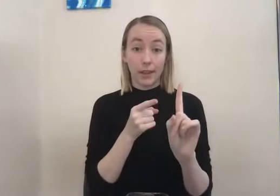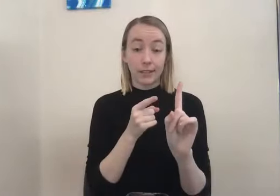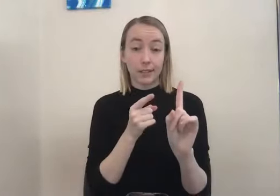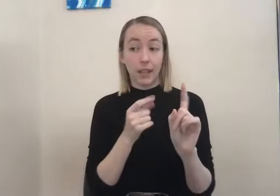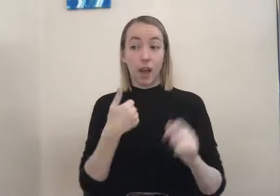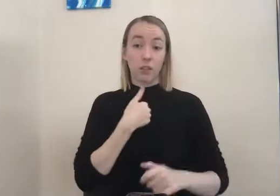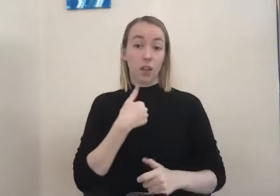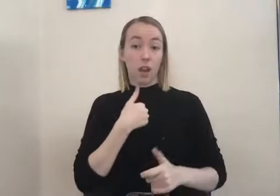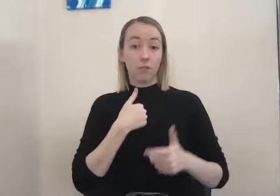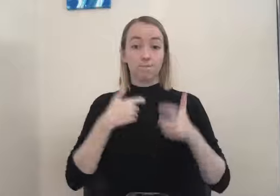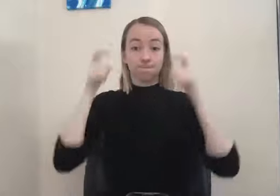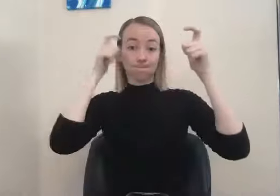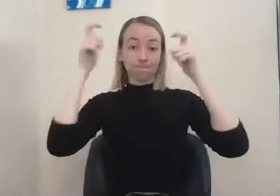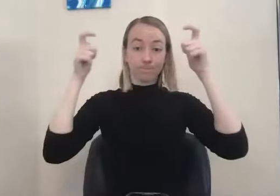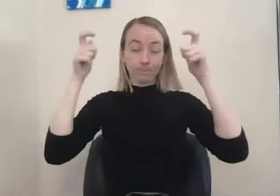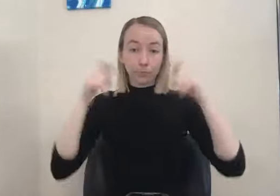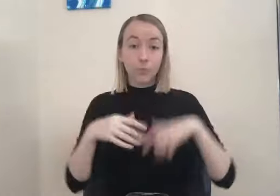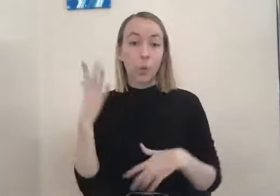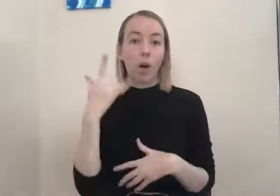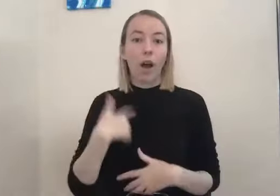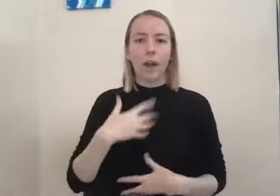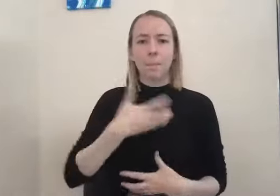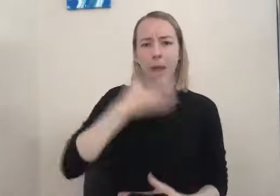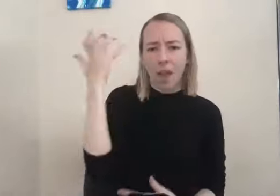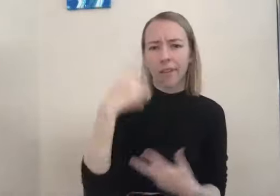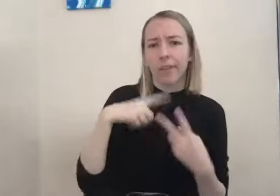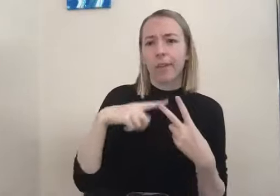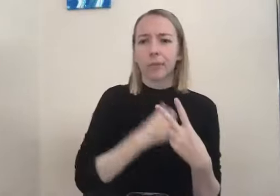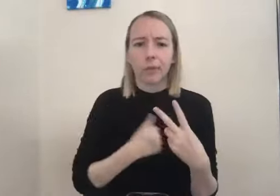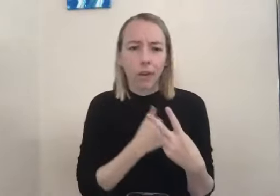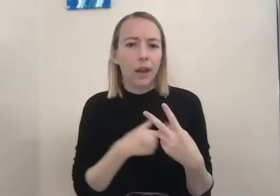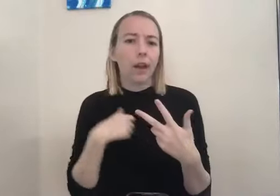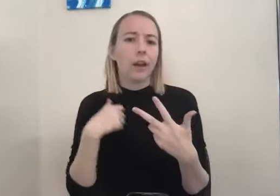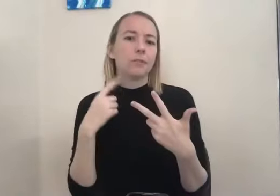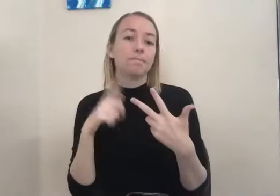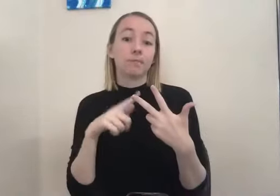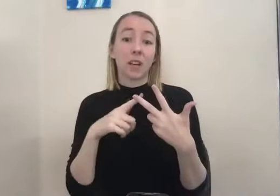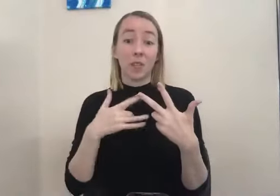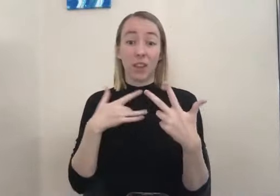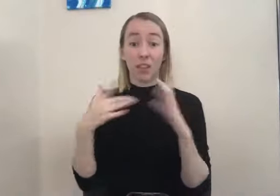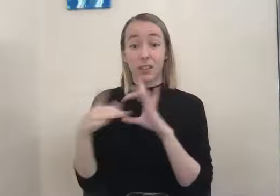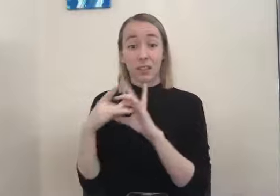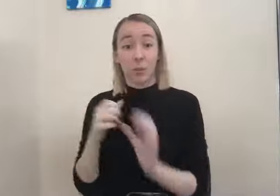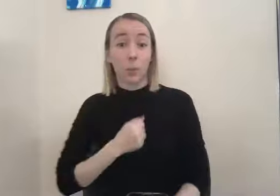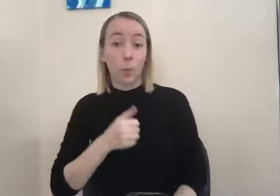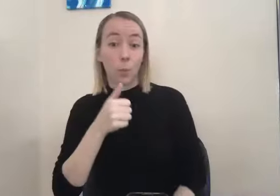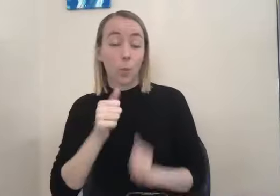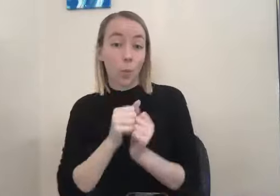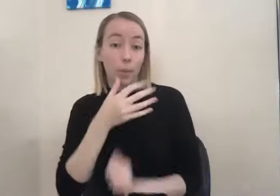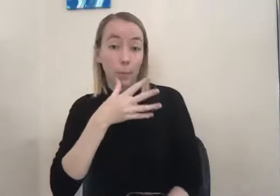go through. But I must always remember that I'm an Al-Anon, but I have quite an affiliation with AA, and I did go to a lot of AA meetings